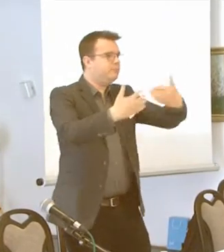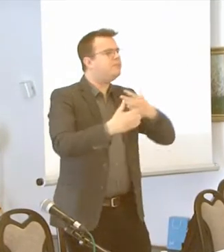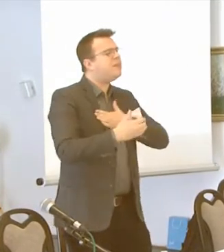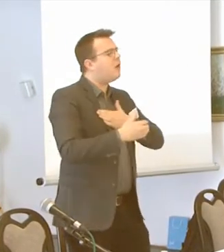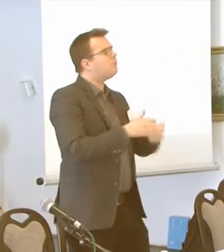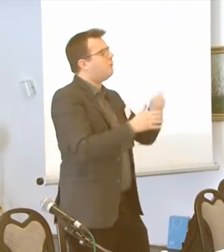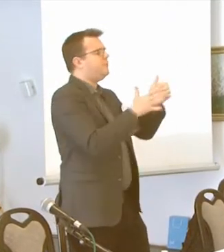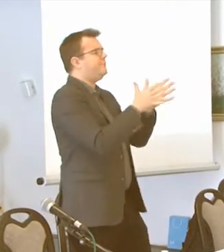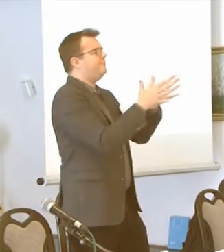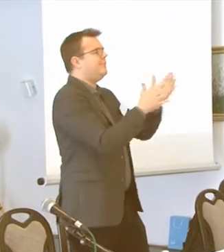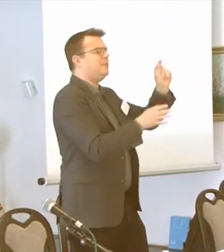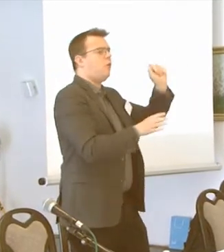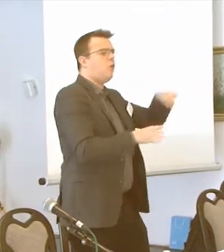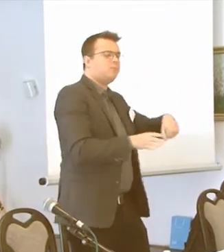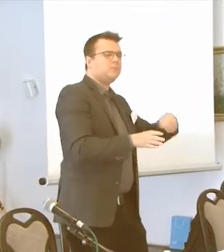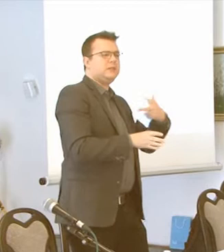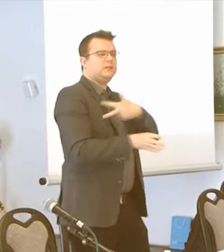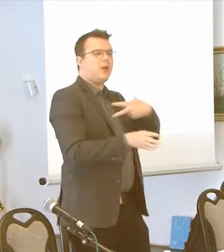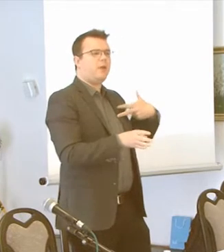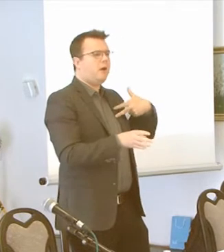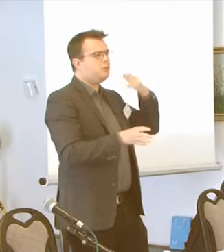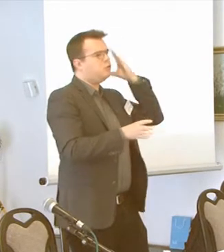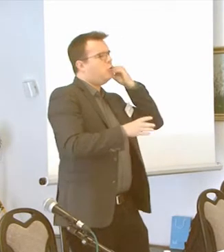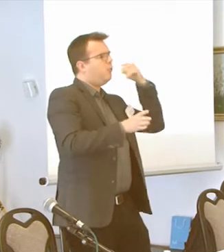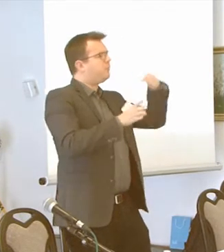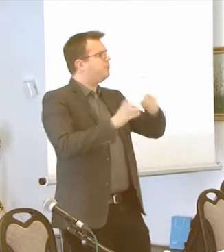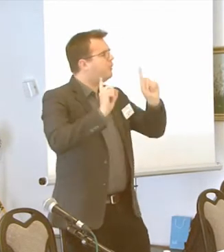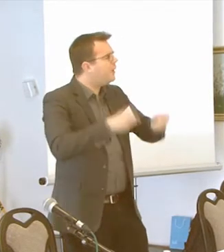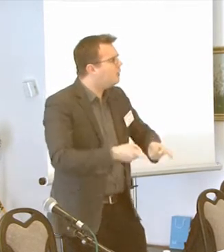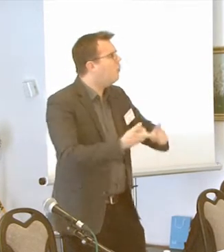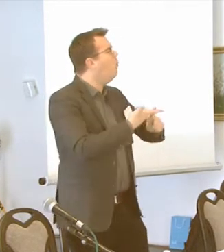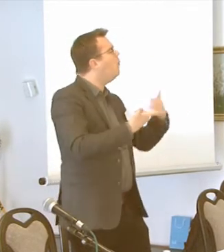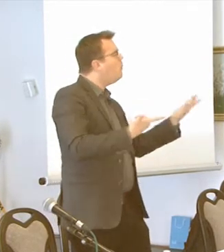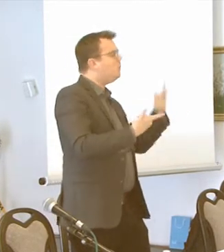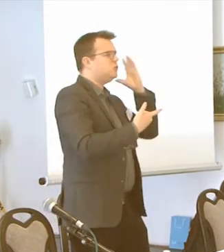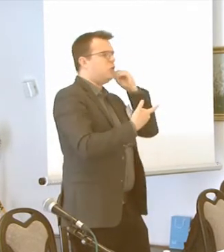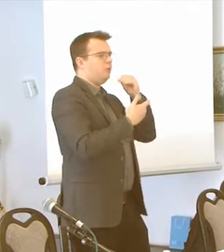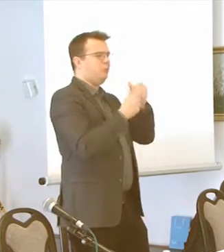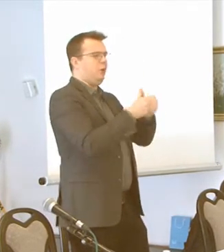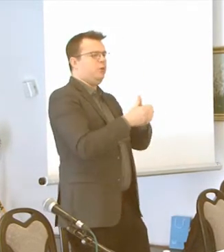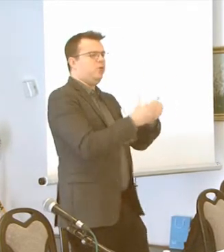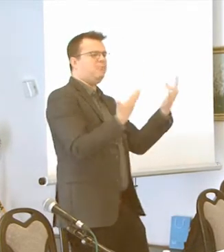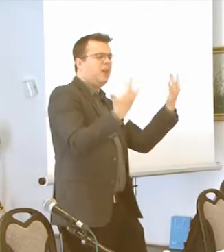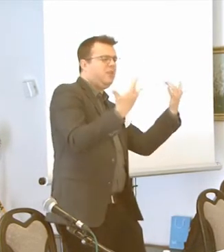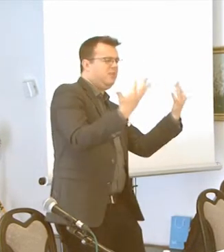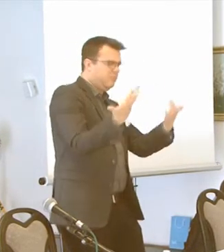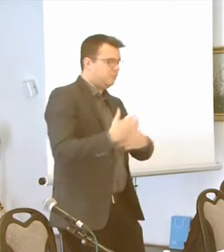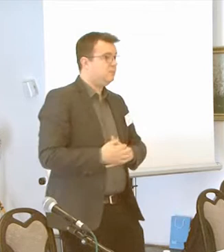Before I start, I'd just like to give you some background information about deaf people in Denmark and what the Danish